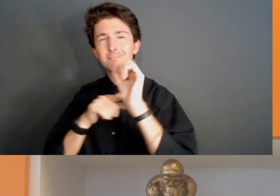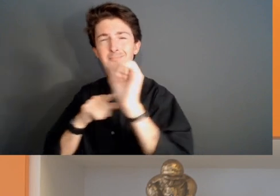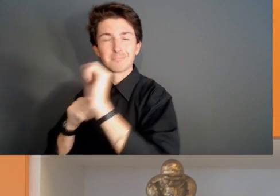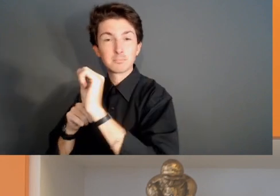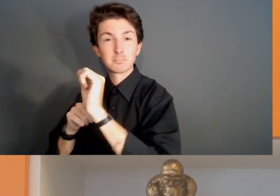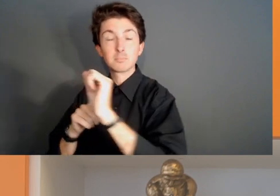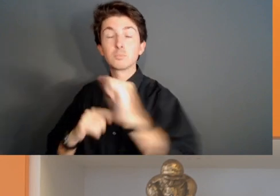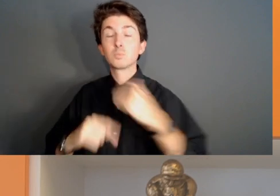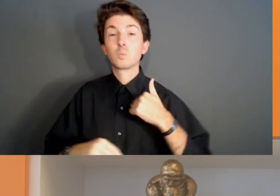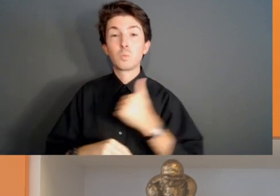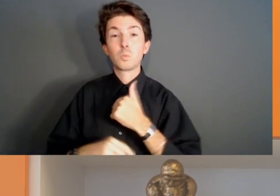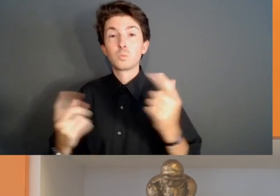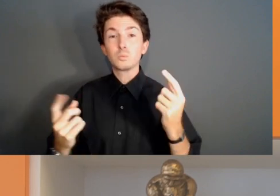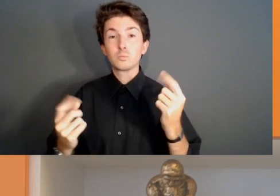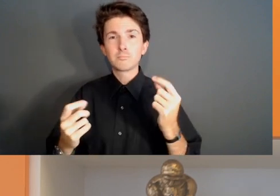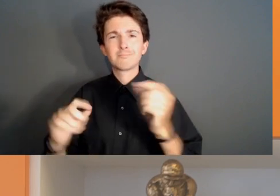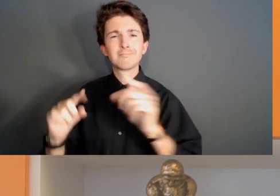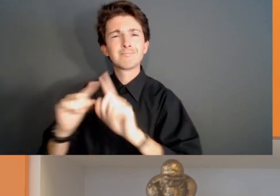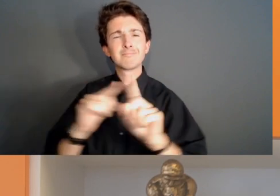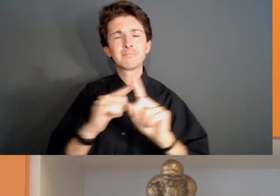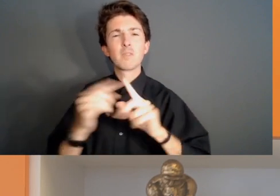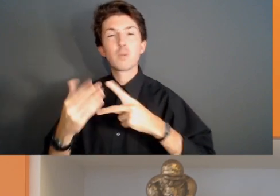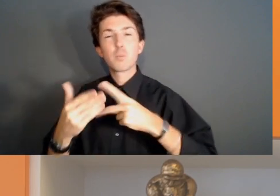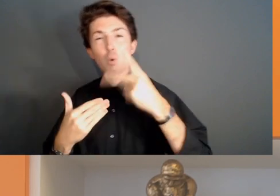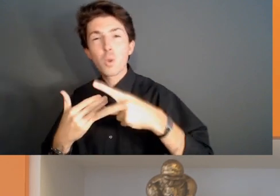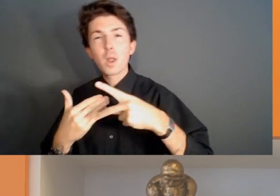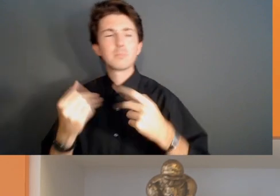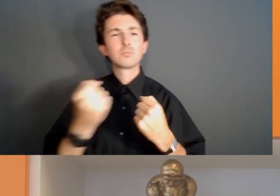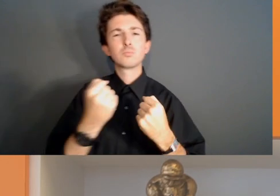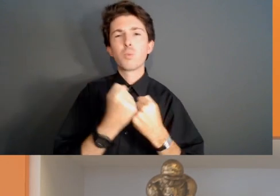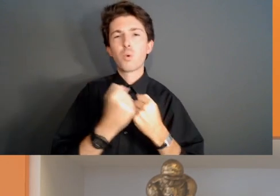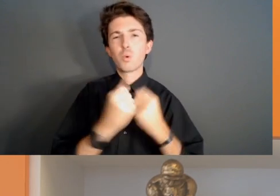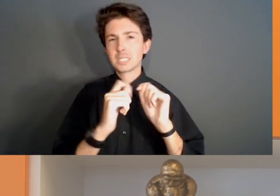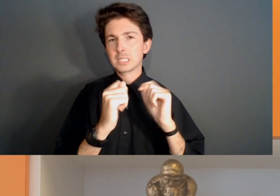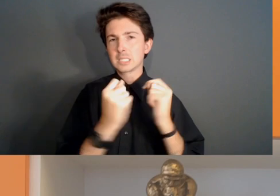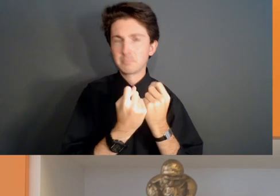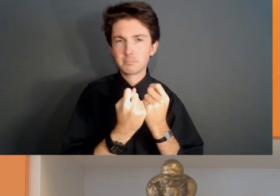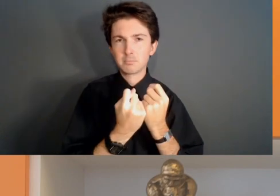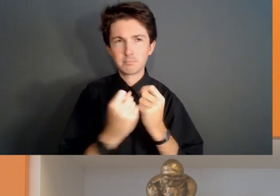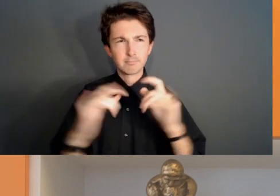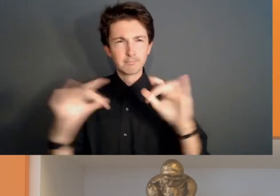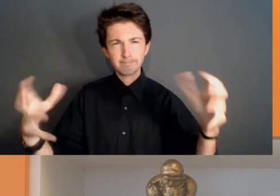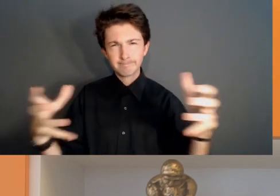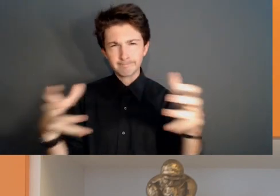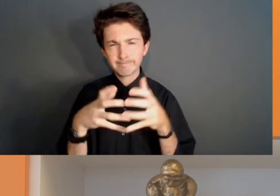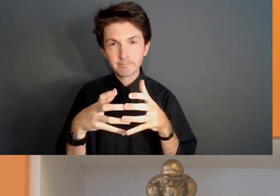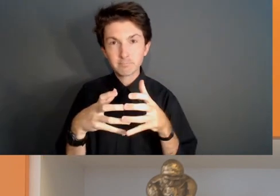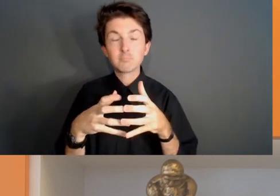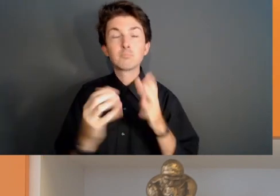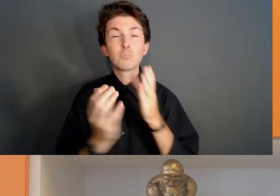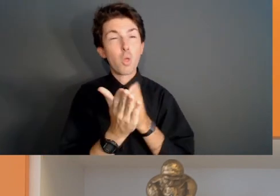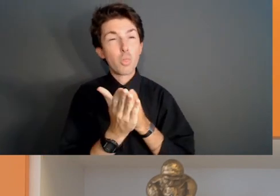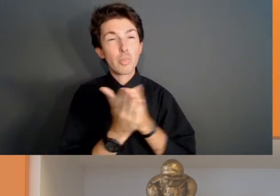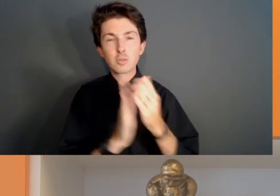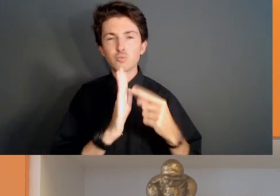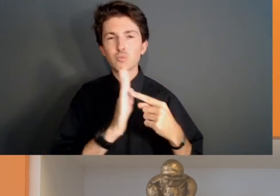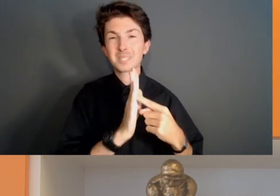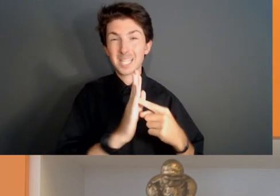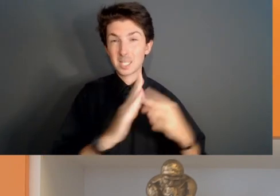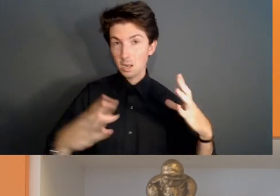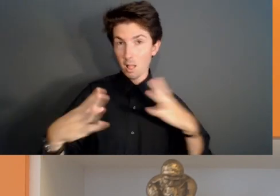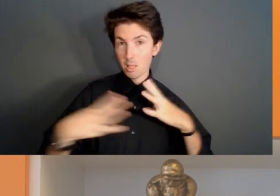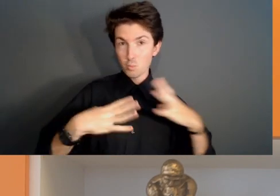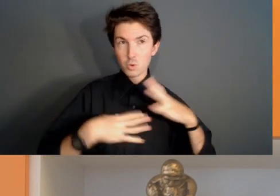our mission through the amazing work of our programs and support teams. From advancing authentic representation in